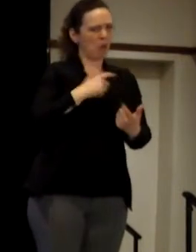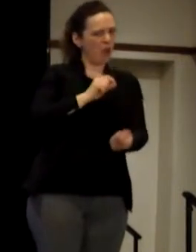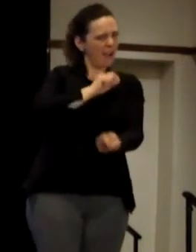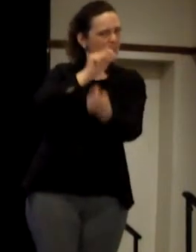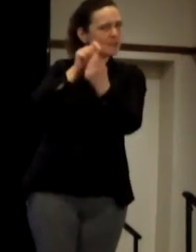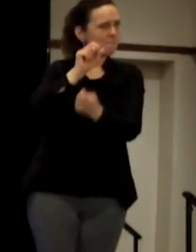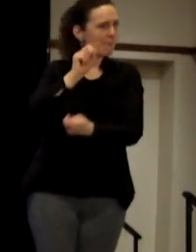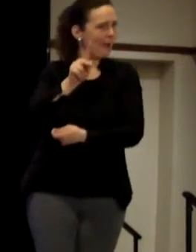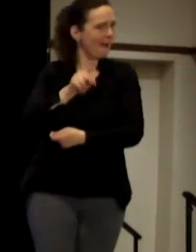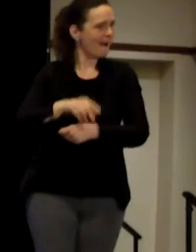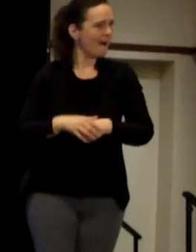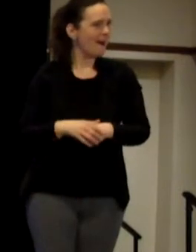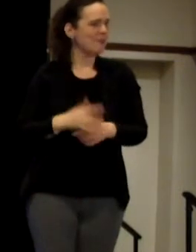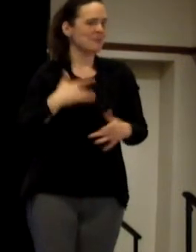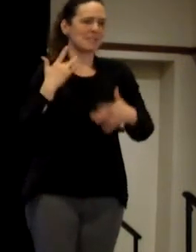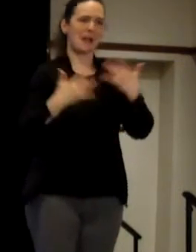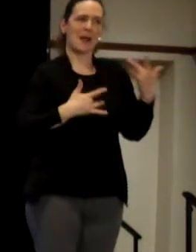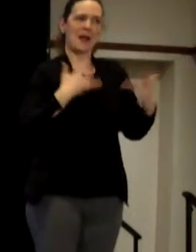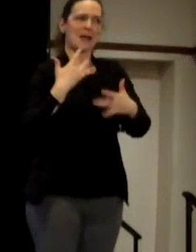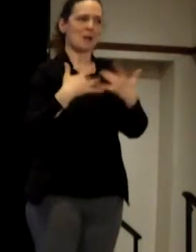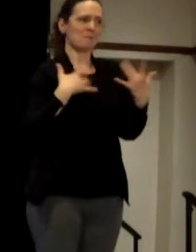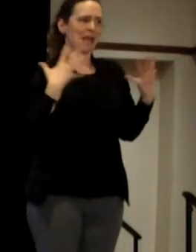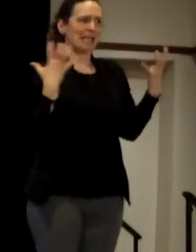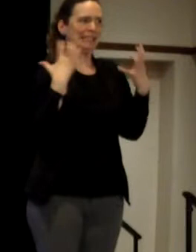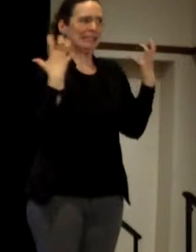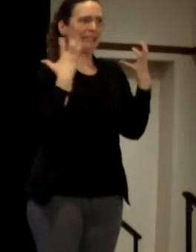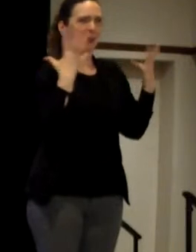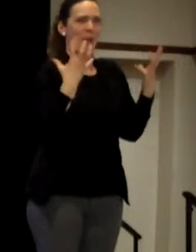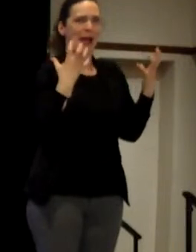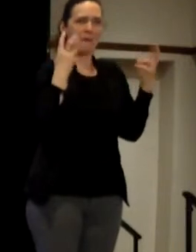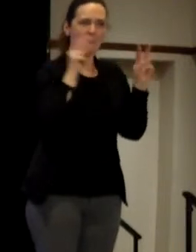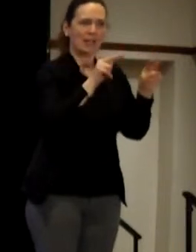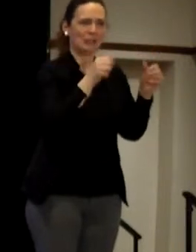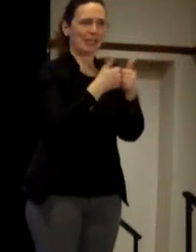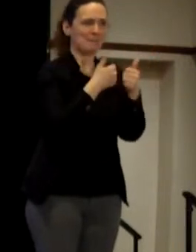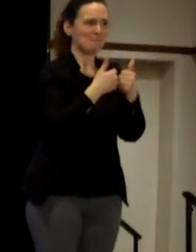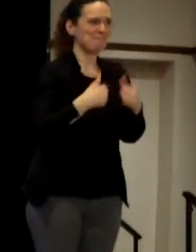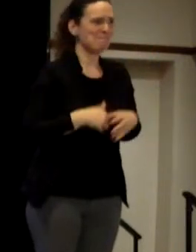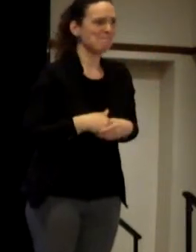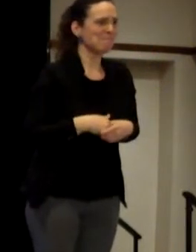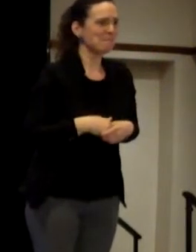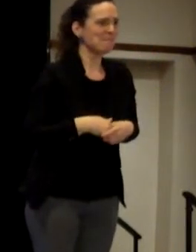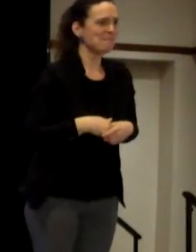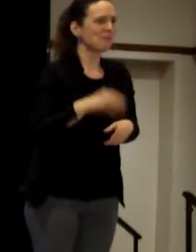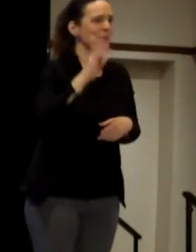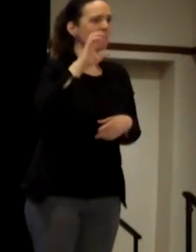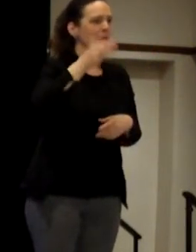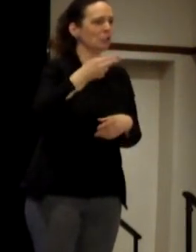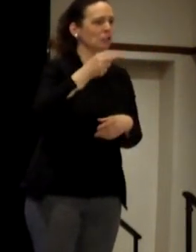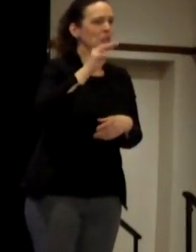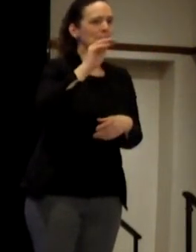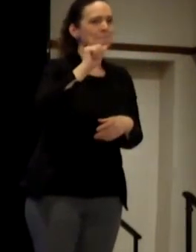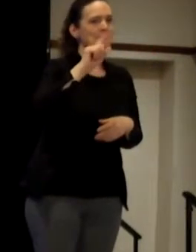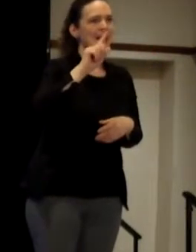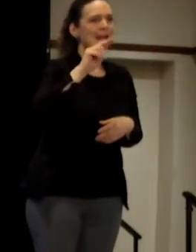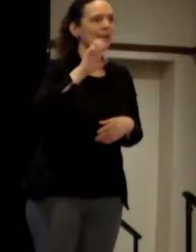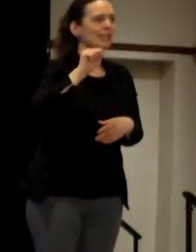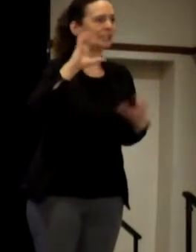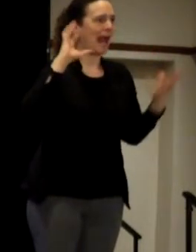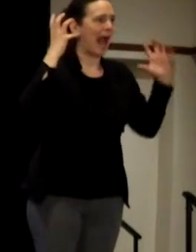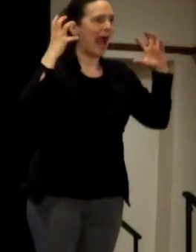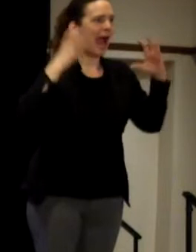I'm very excited about March Madness. And we're still asking the state. The state's creating a problem for us with